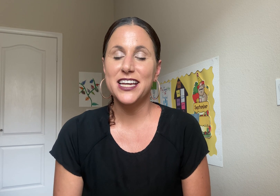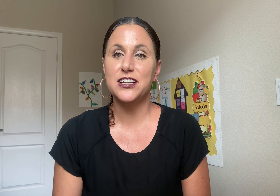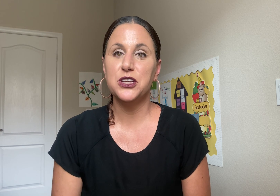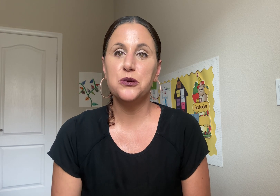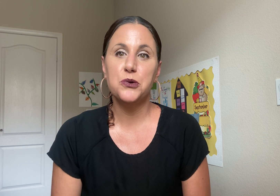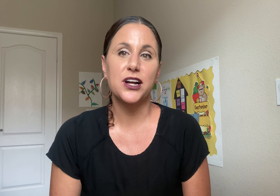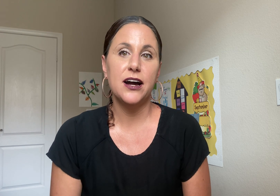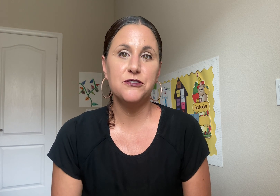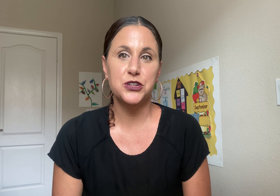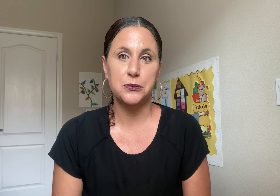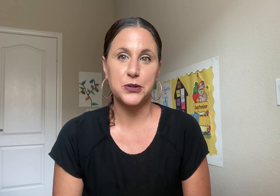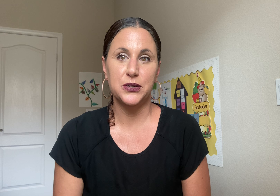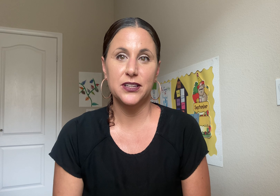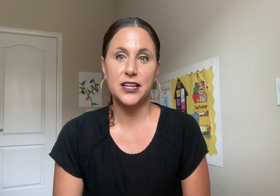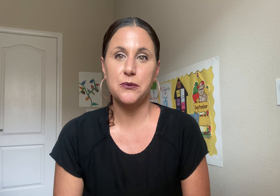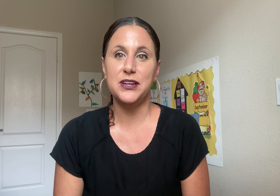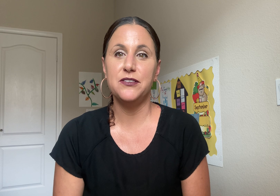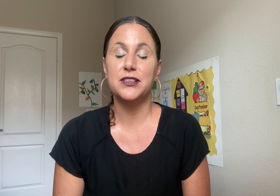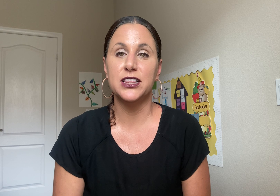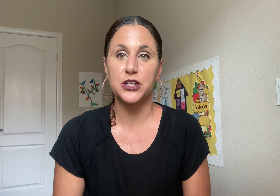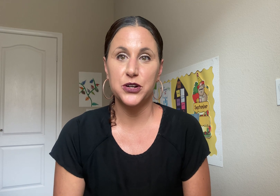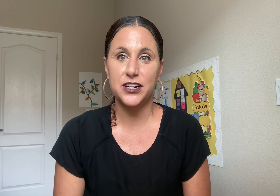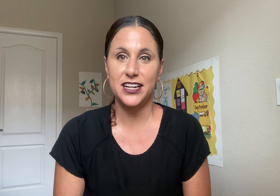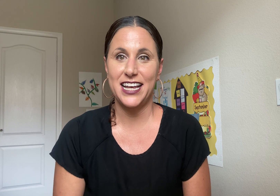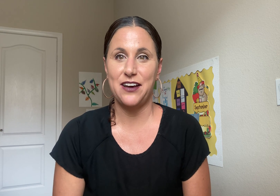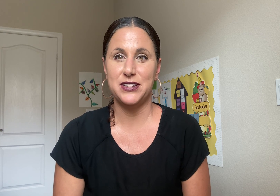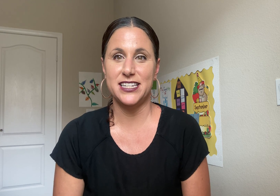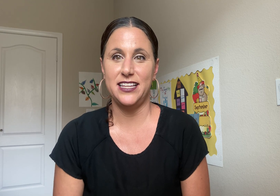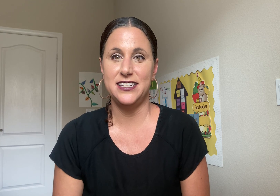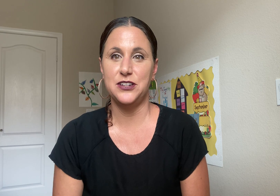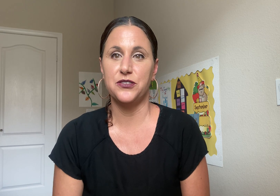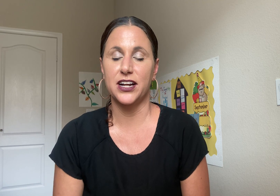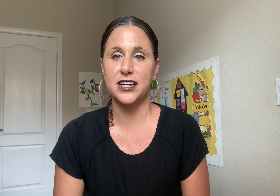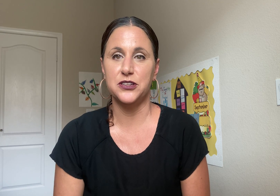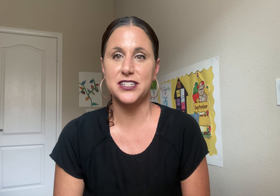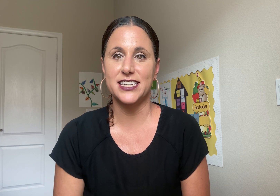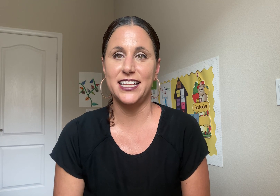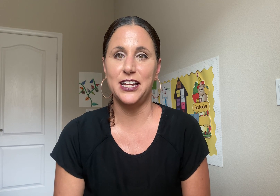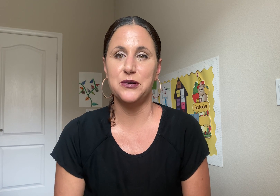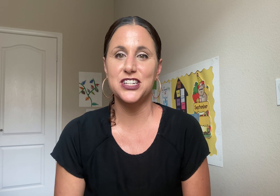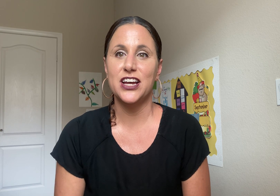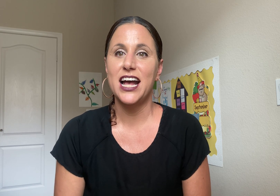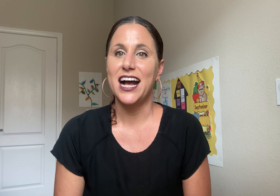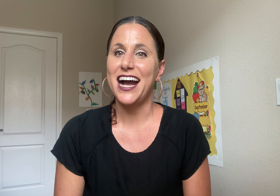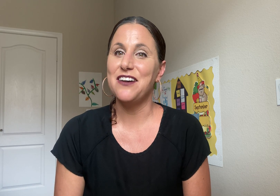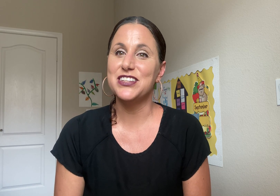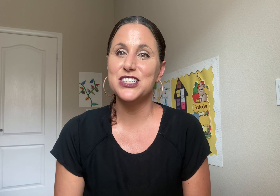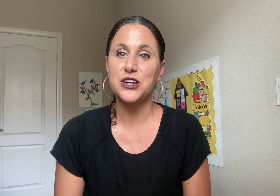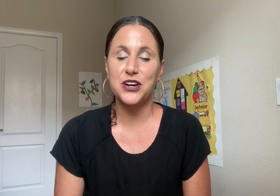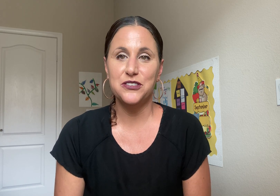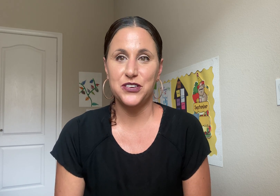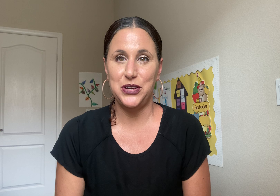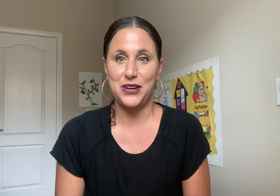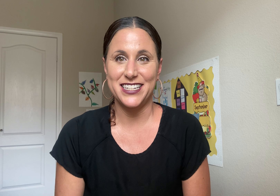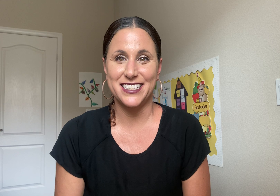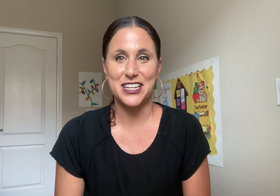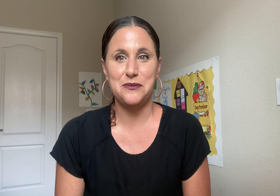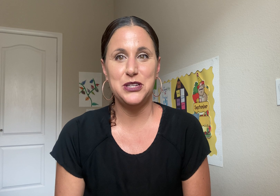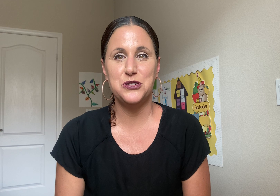a little more comfortable and we learn how to say these different colors in sign language, I have a song for you guys that's going to be